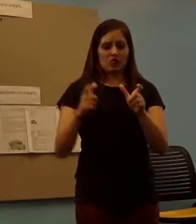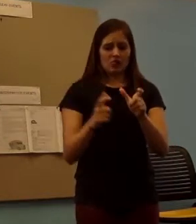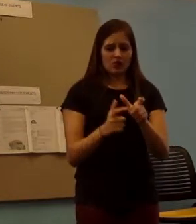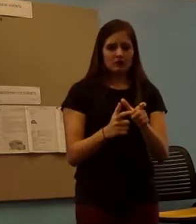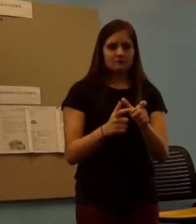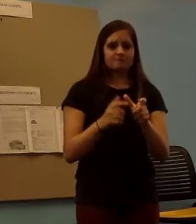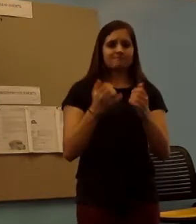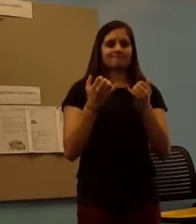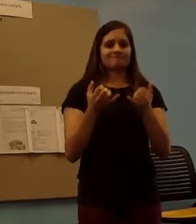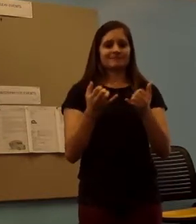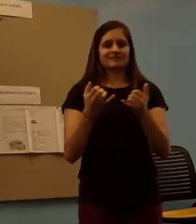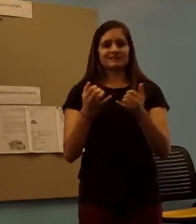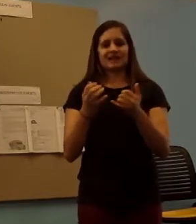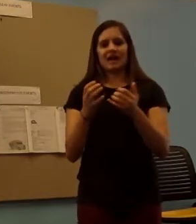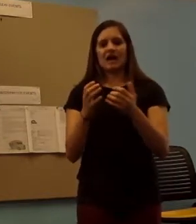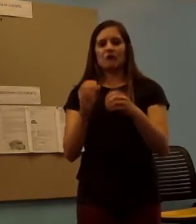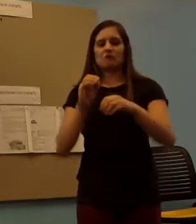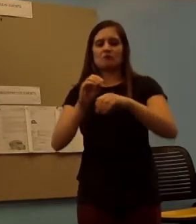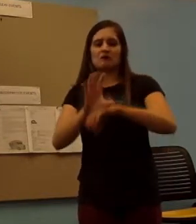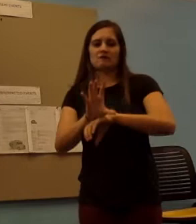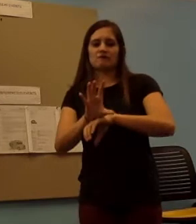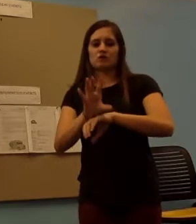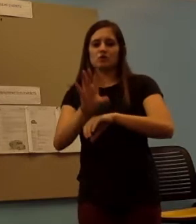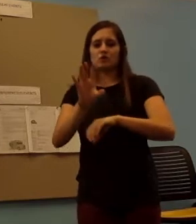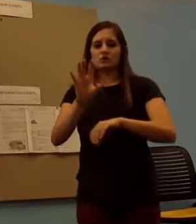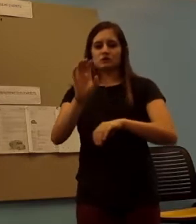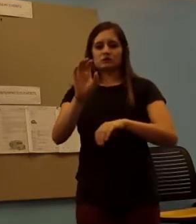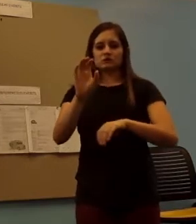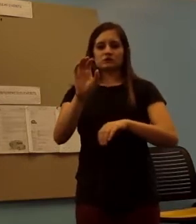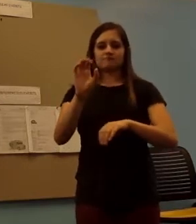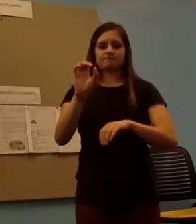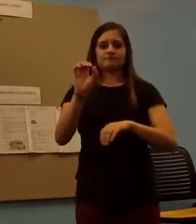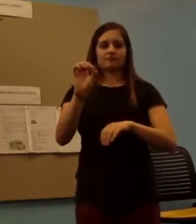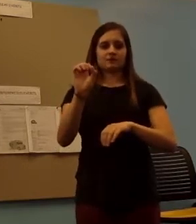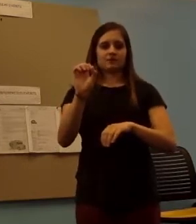that whole ecosystem will be impacted.